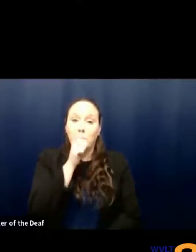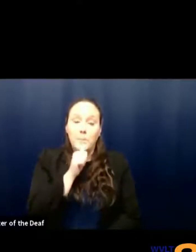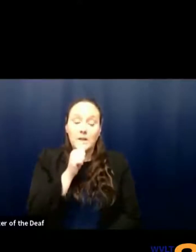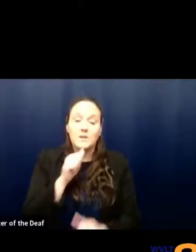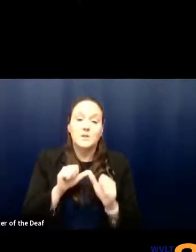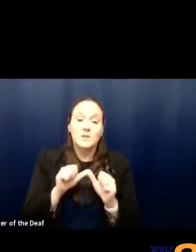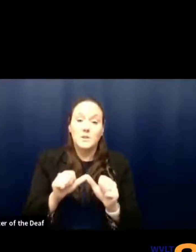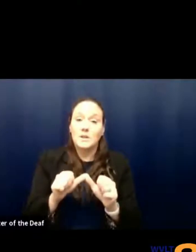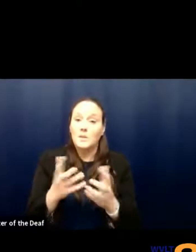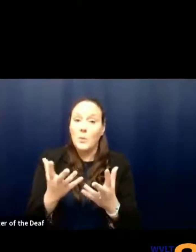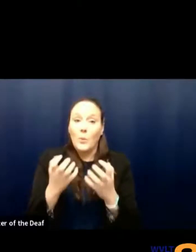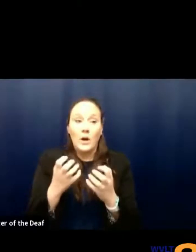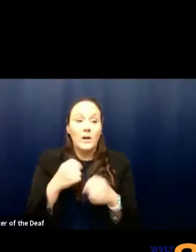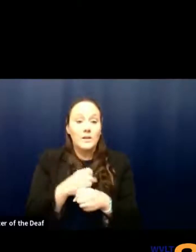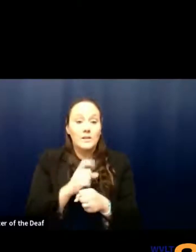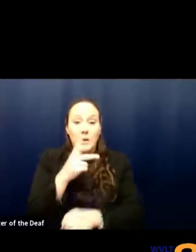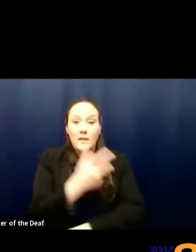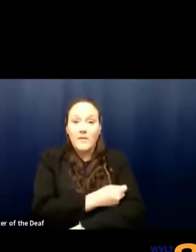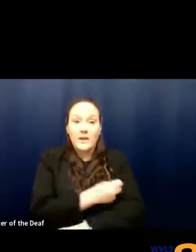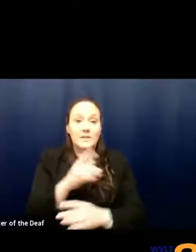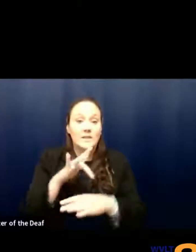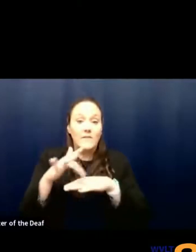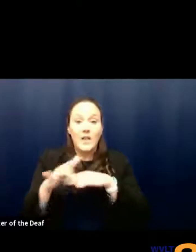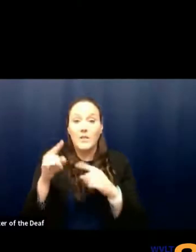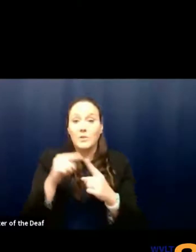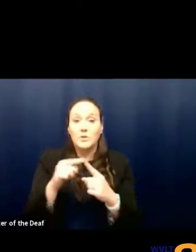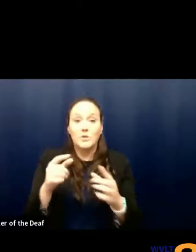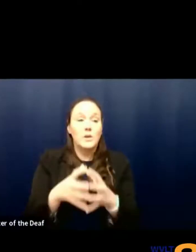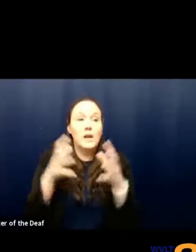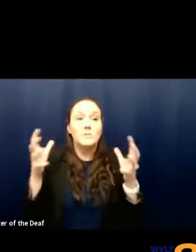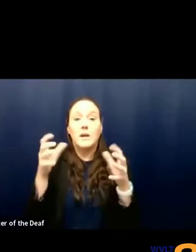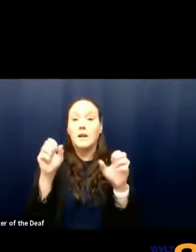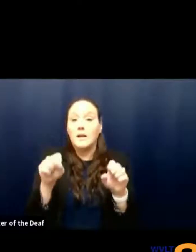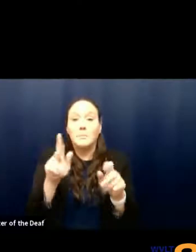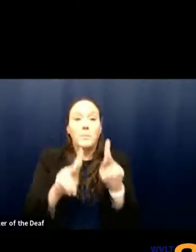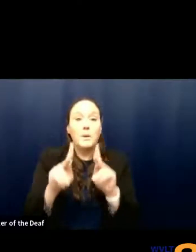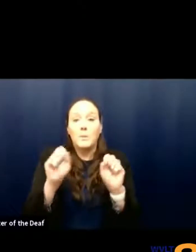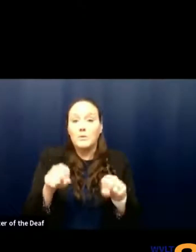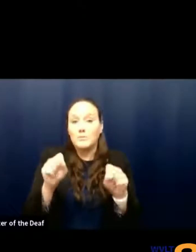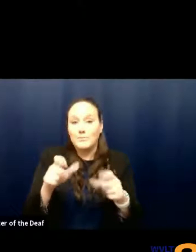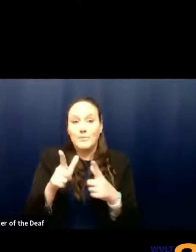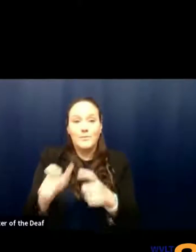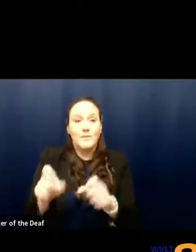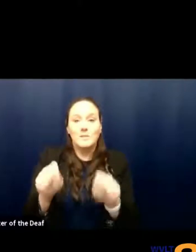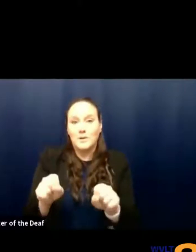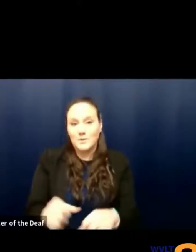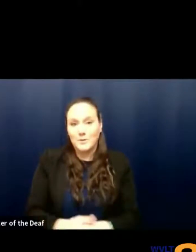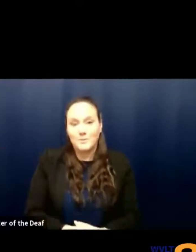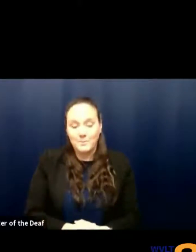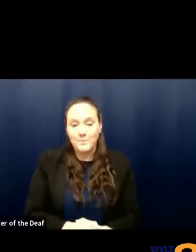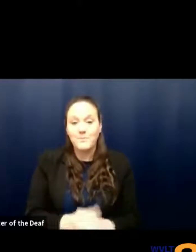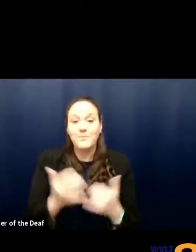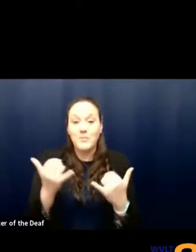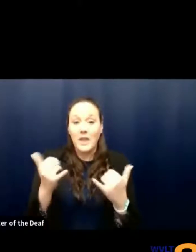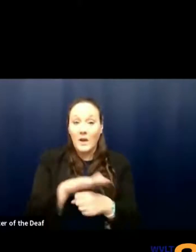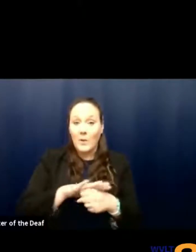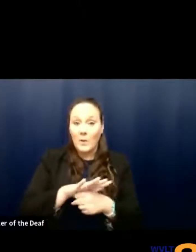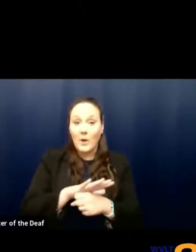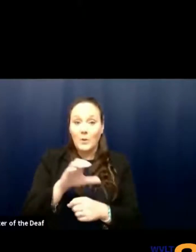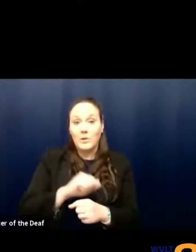this vaccine available to as many people as we possibly can, as fast as we can. Now, moving into the local